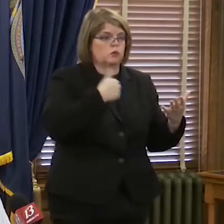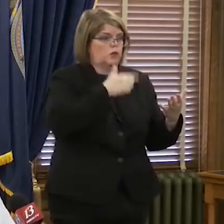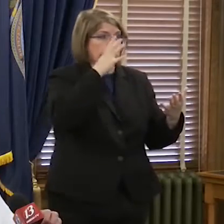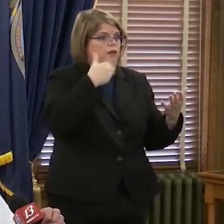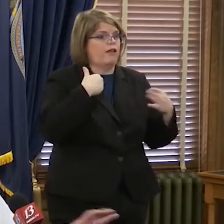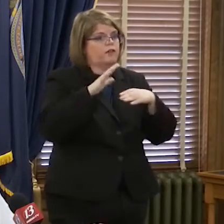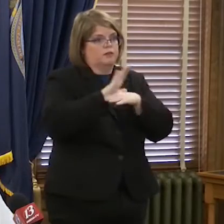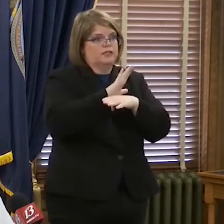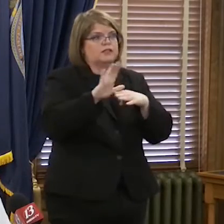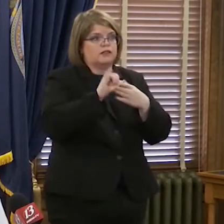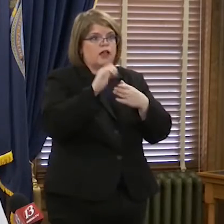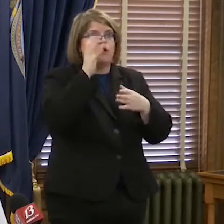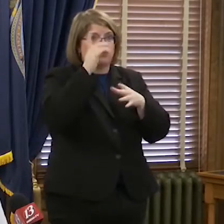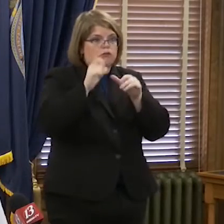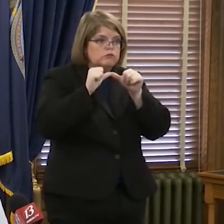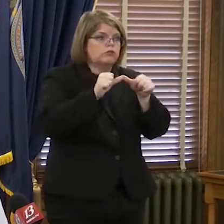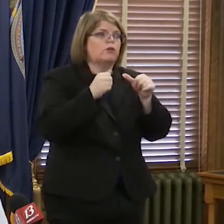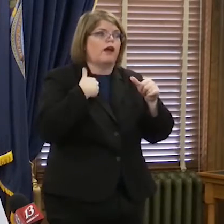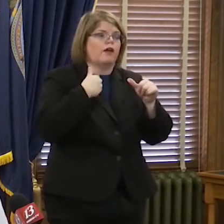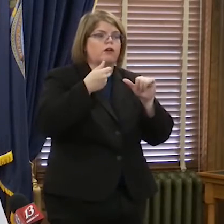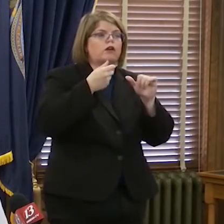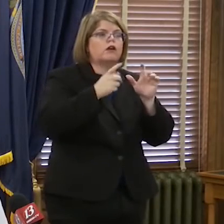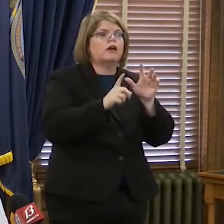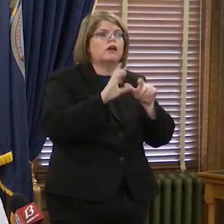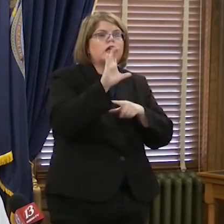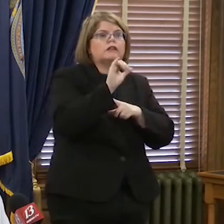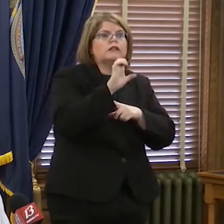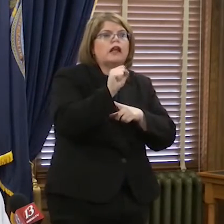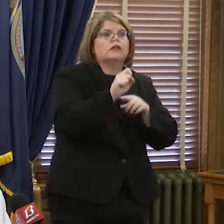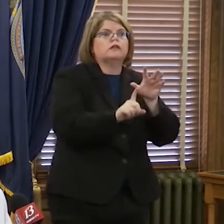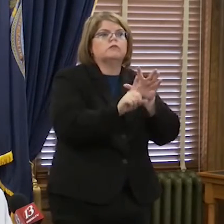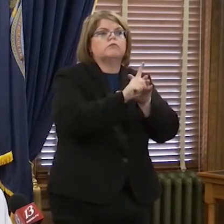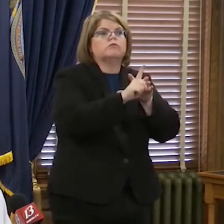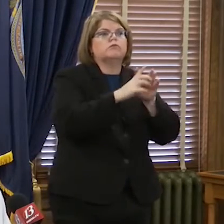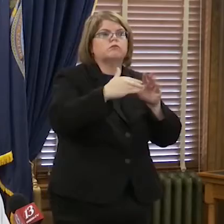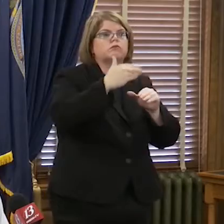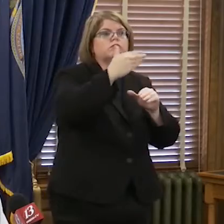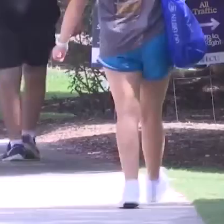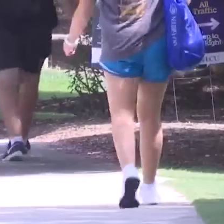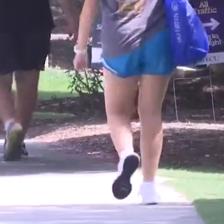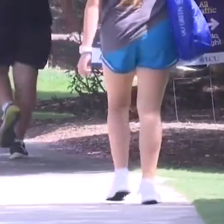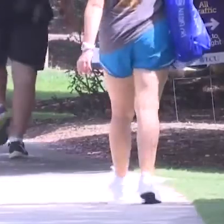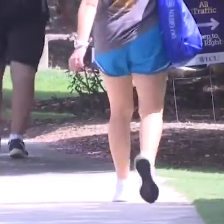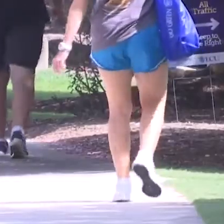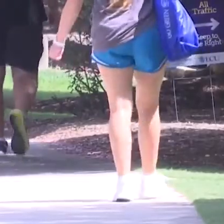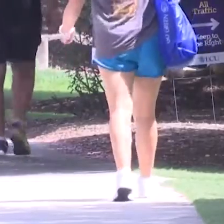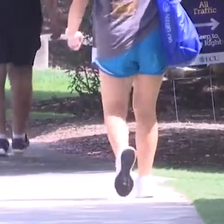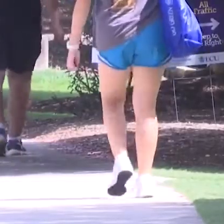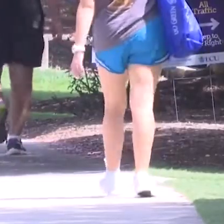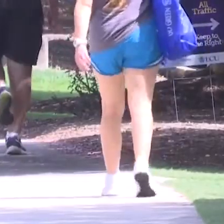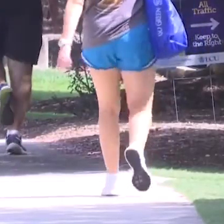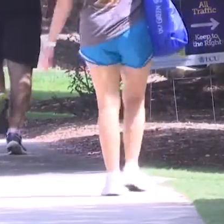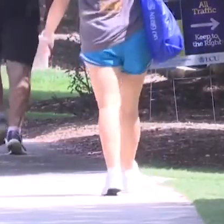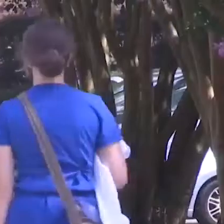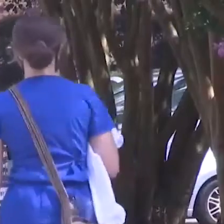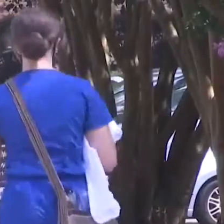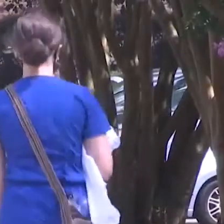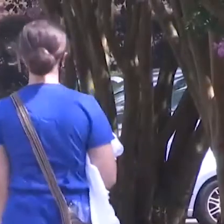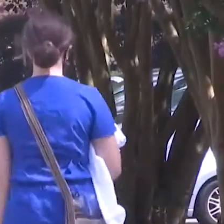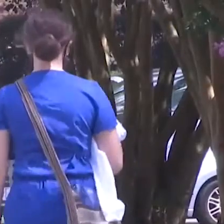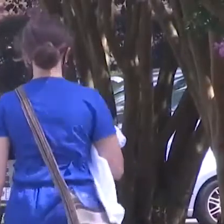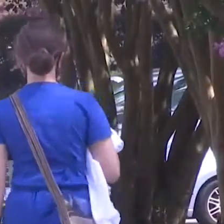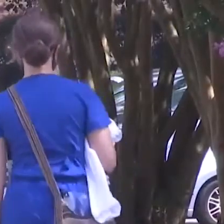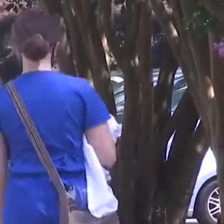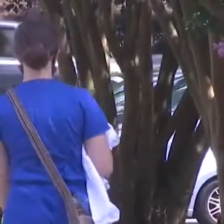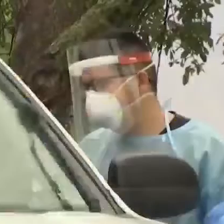Two weeks ago, the state put out a list of locations that showed the amount of cases in the last four weeks and included the total list of cases from